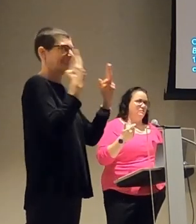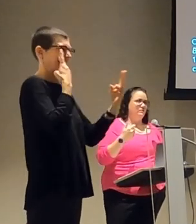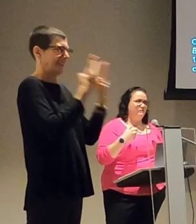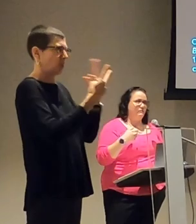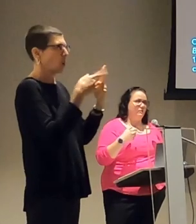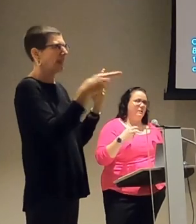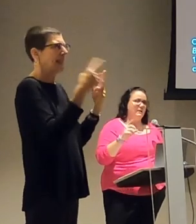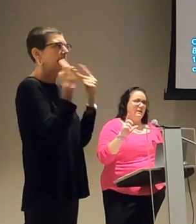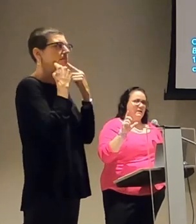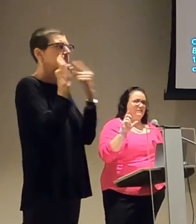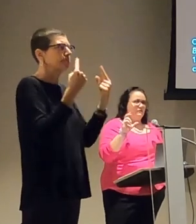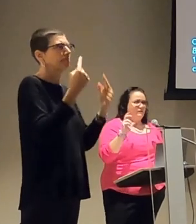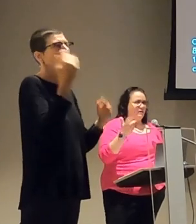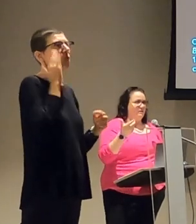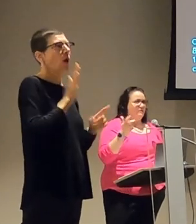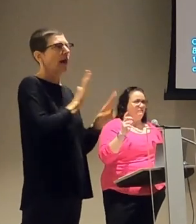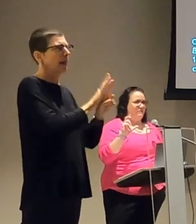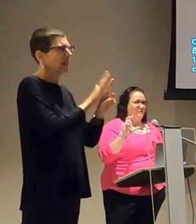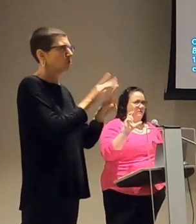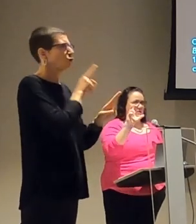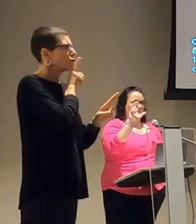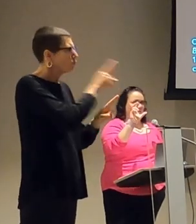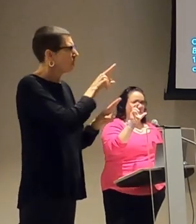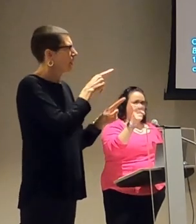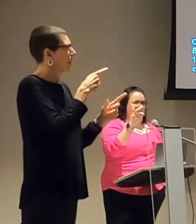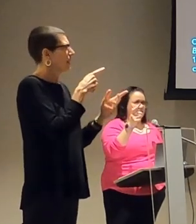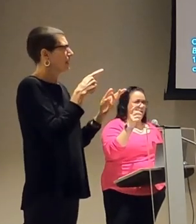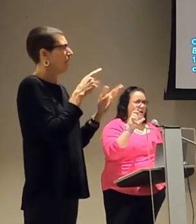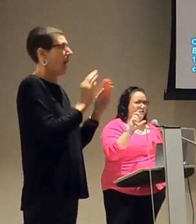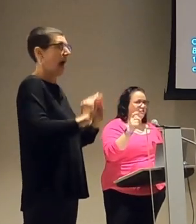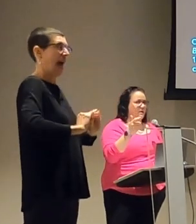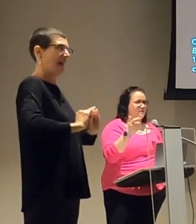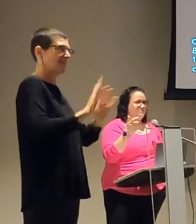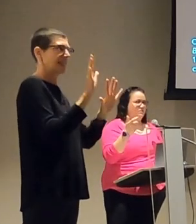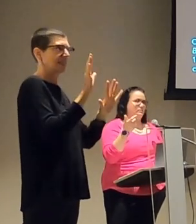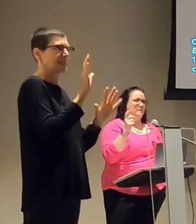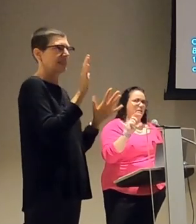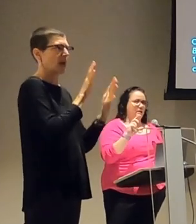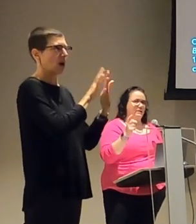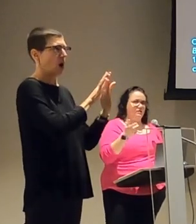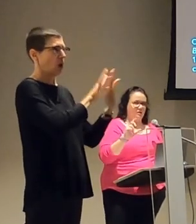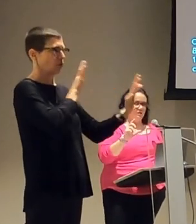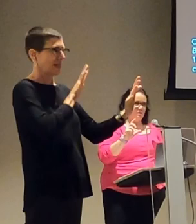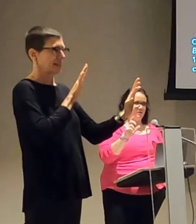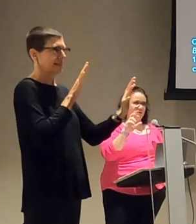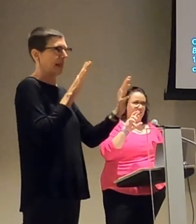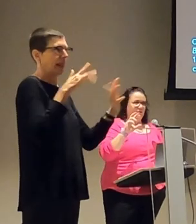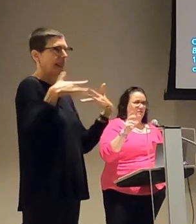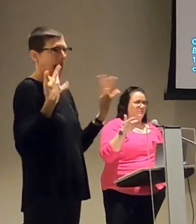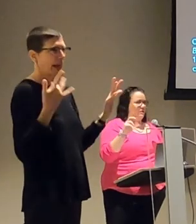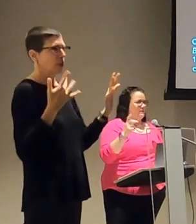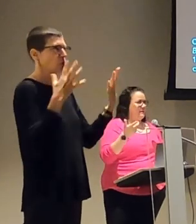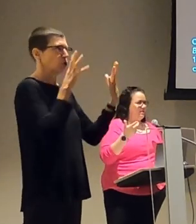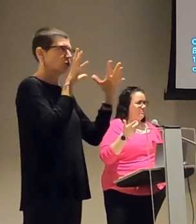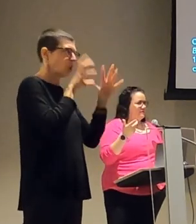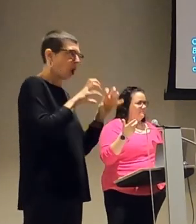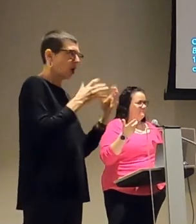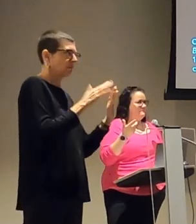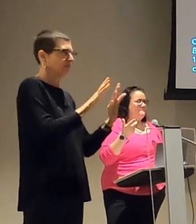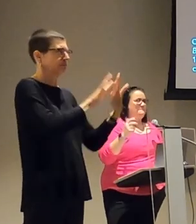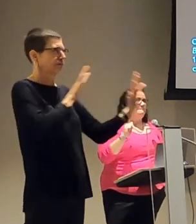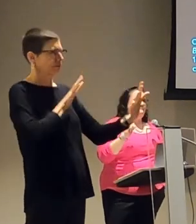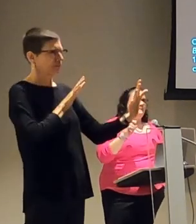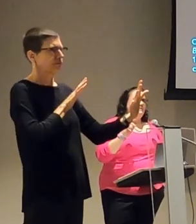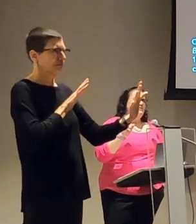is known for his very, very obvious contrast between light and dark. We call it